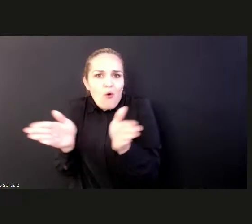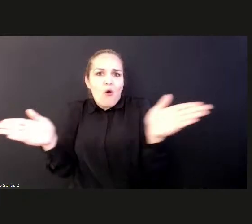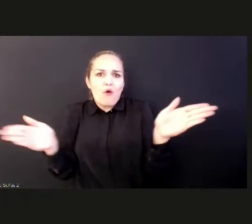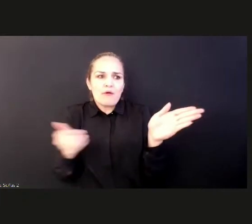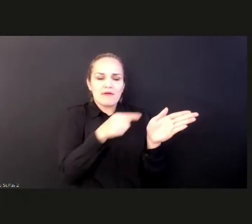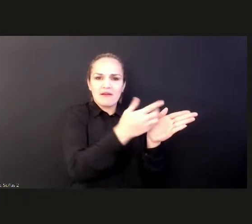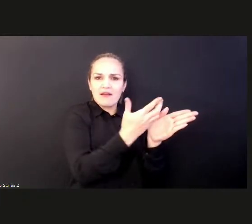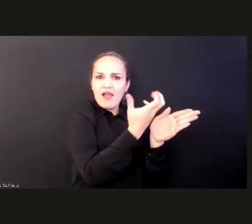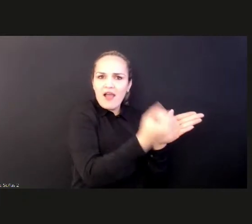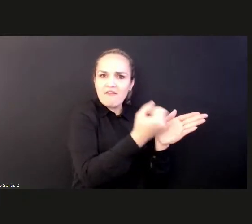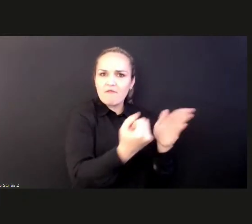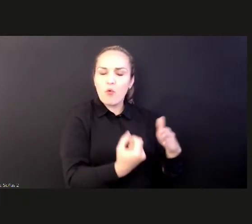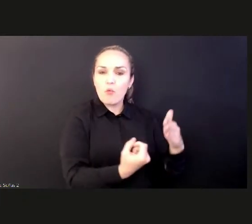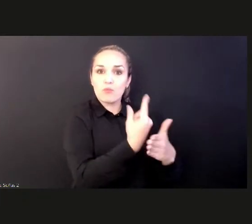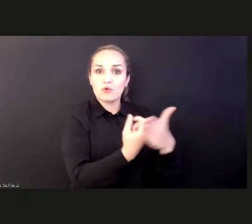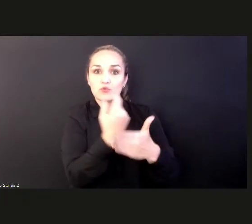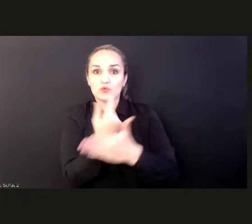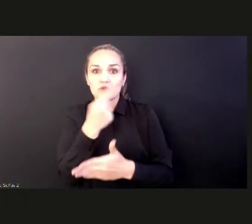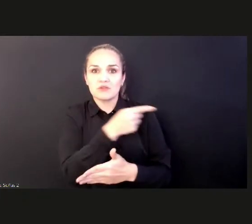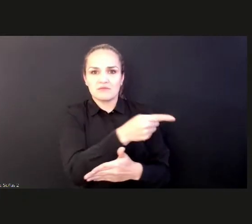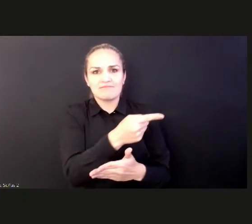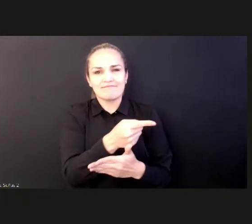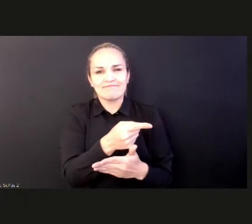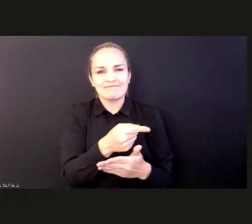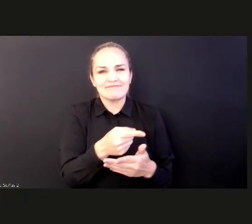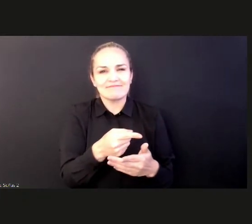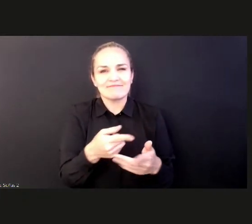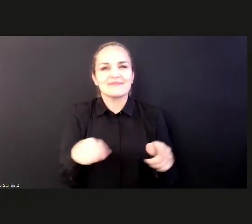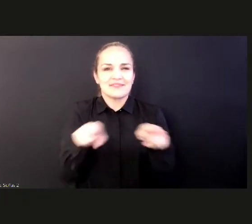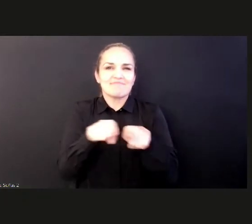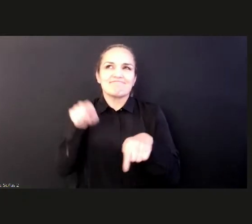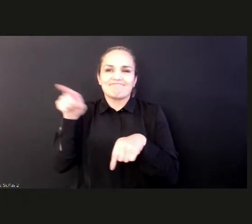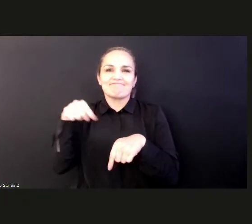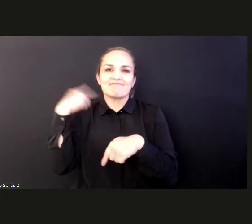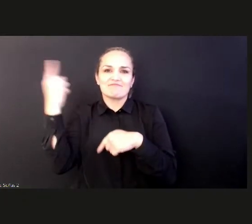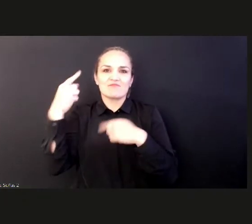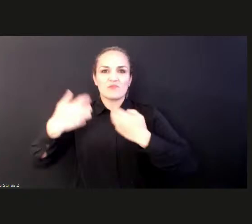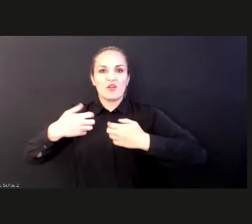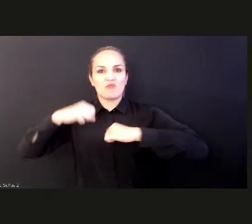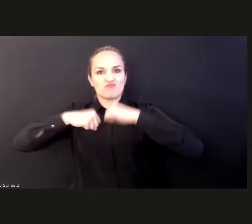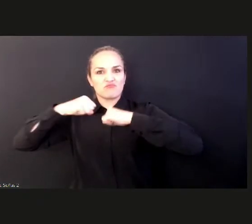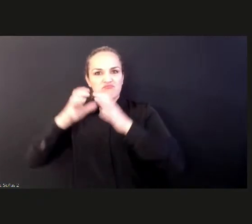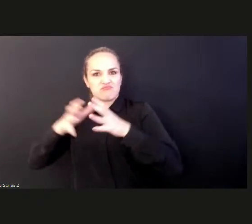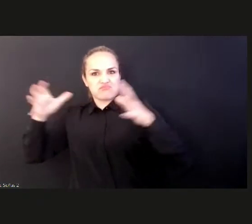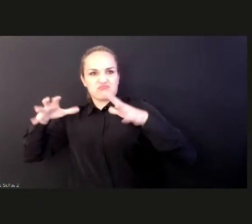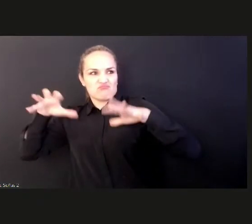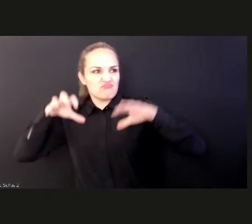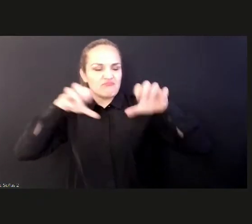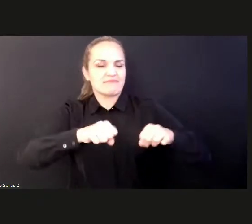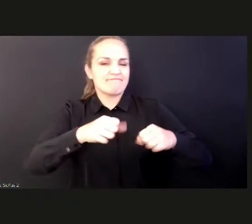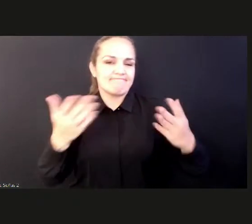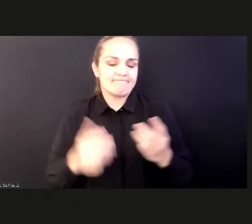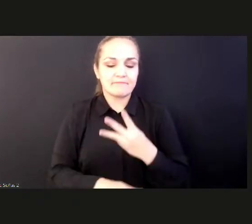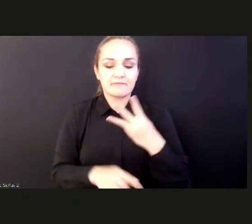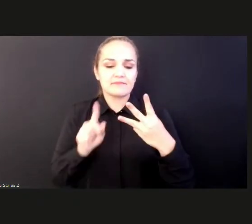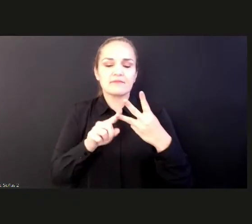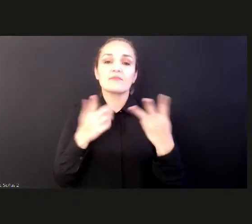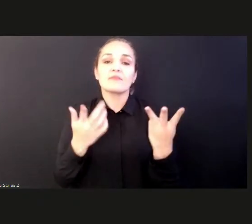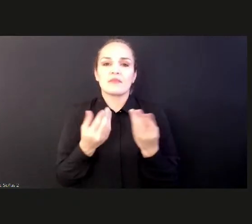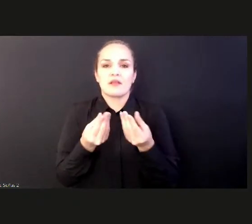tendencies. Third, very strong financial exclusion, especially of MSMEs, women, and rural